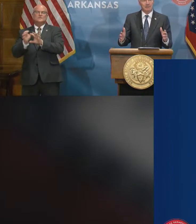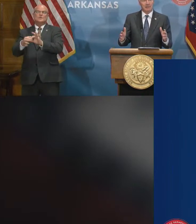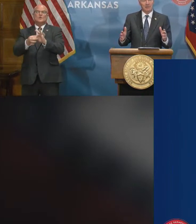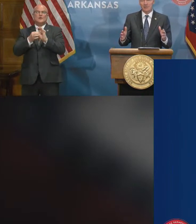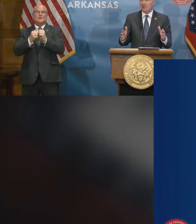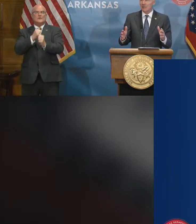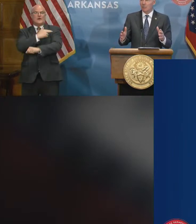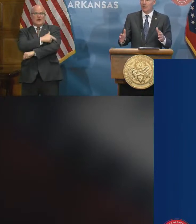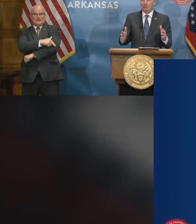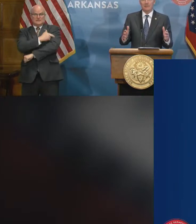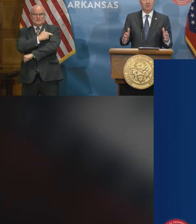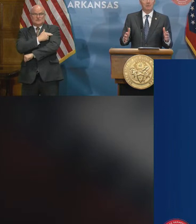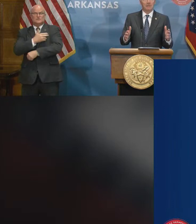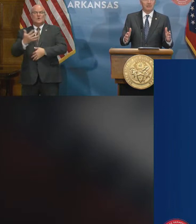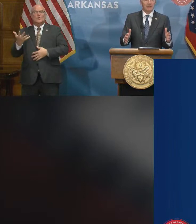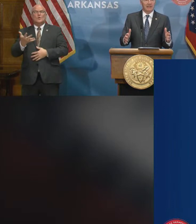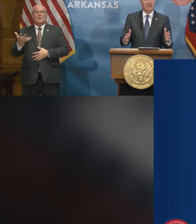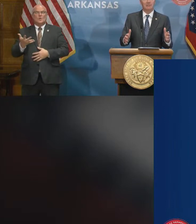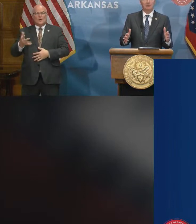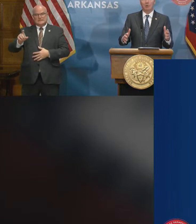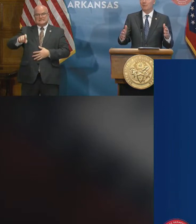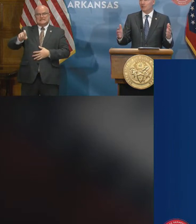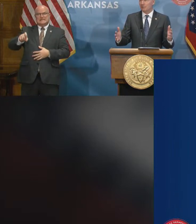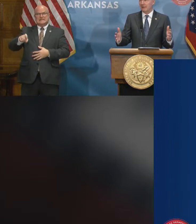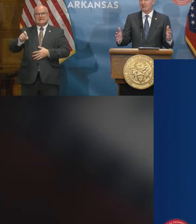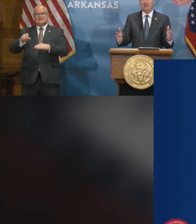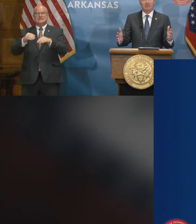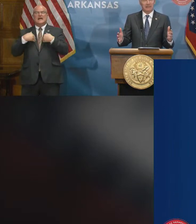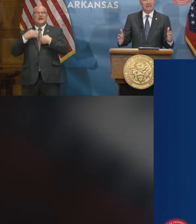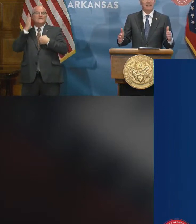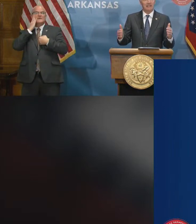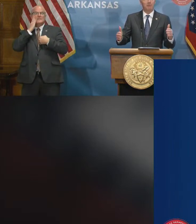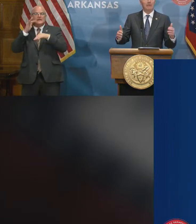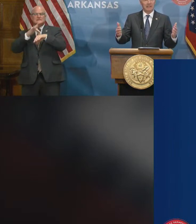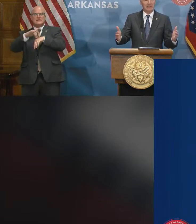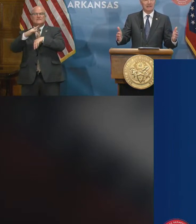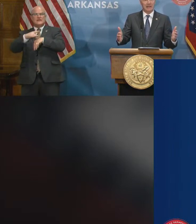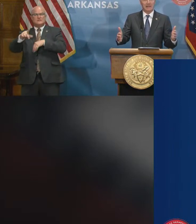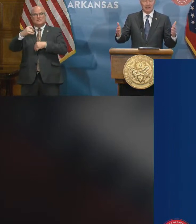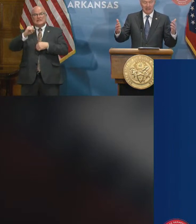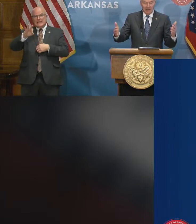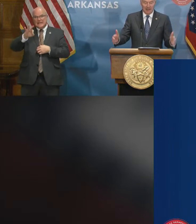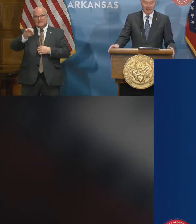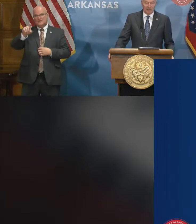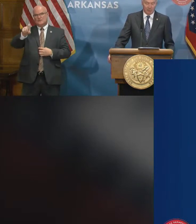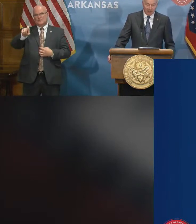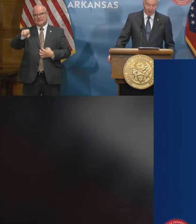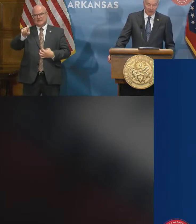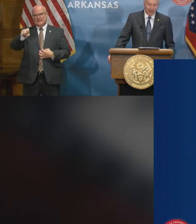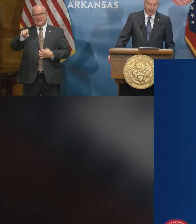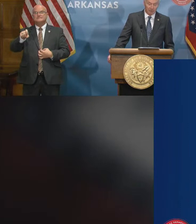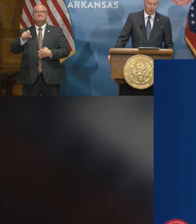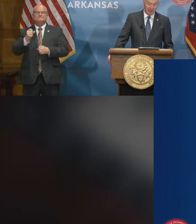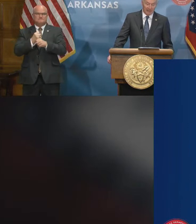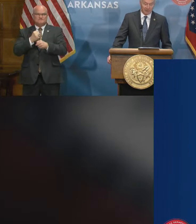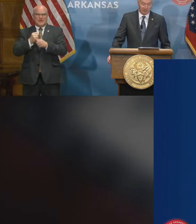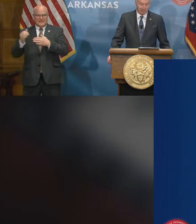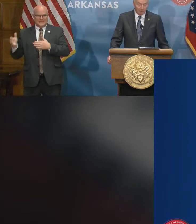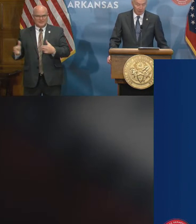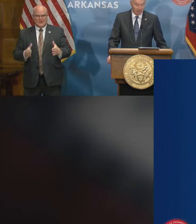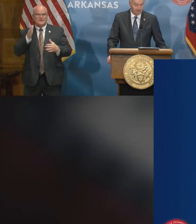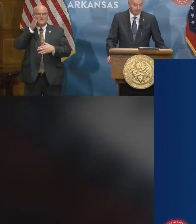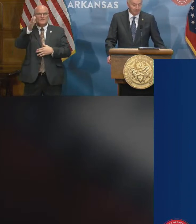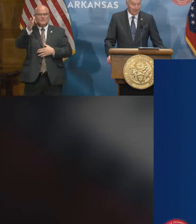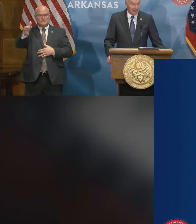with the hospitals what resources are needed to open those beds up again if we need that, and we are making those plans